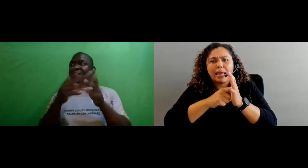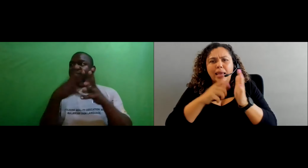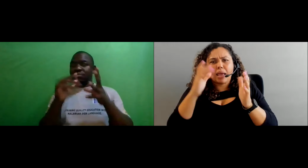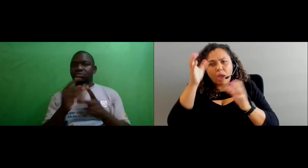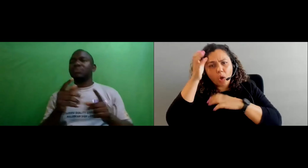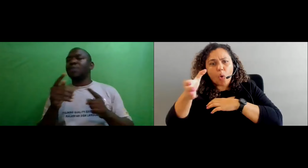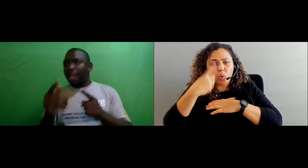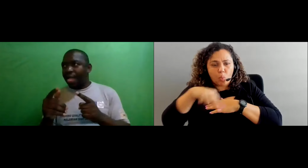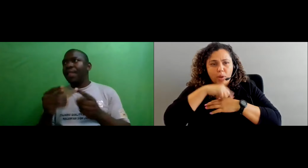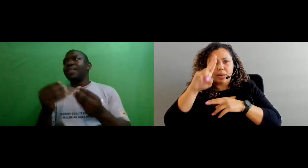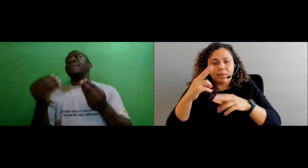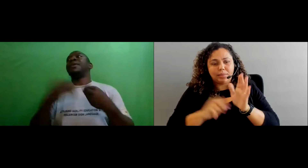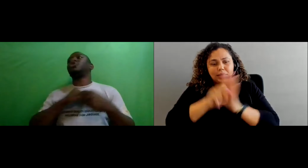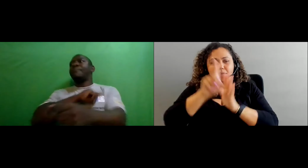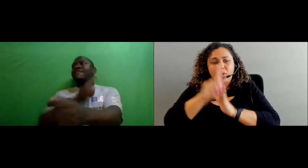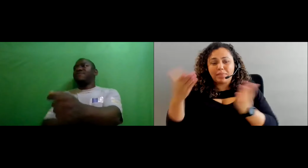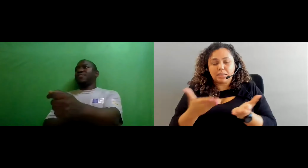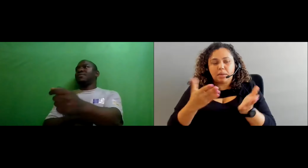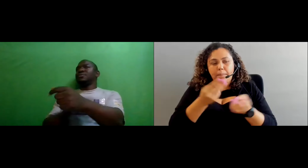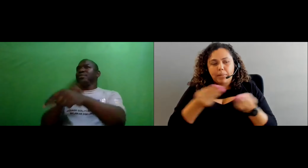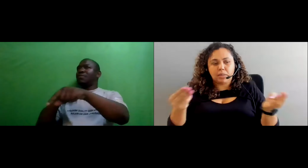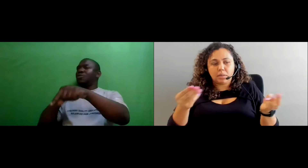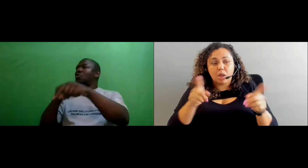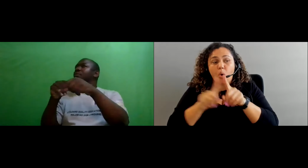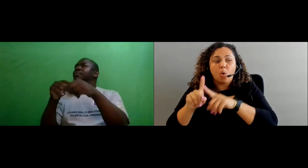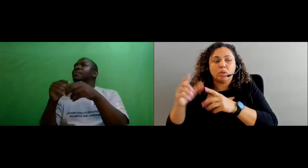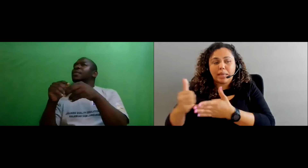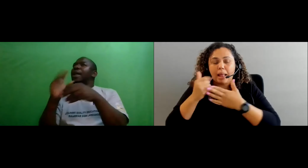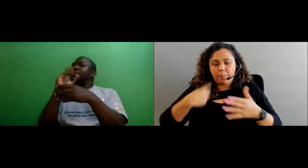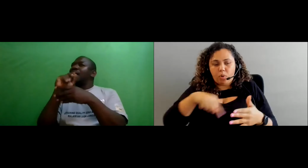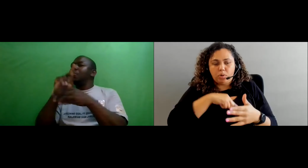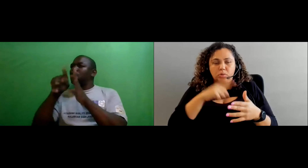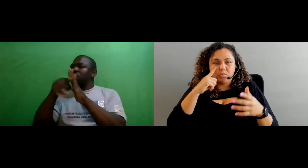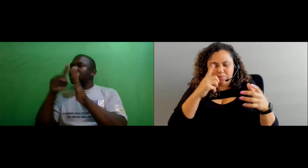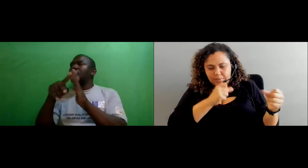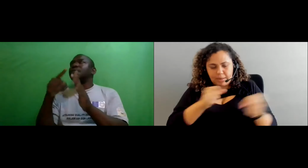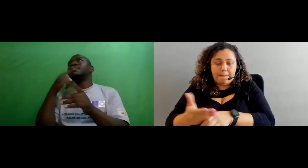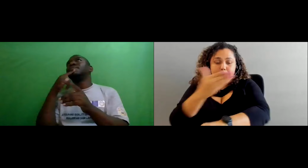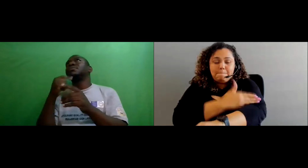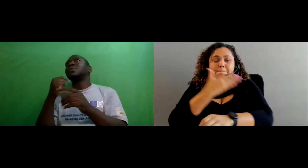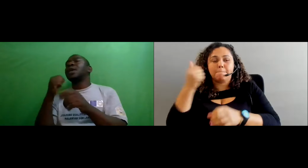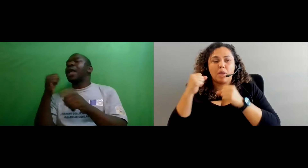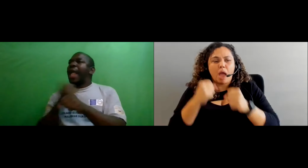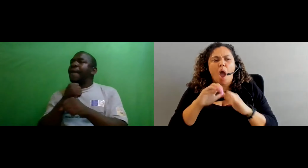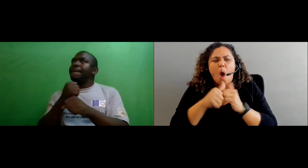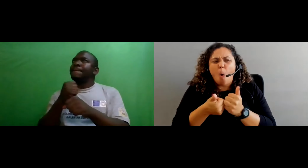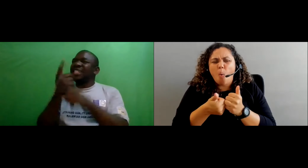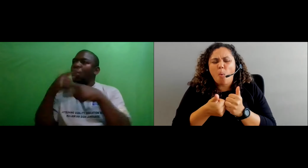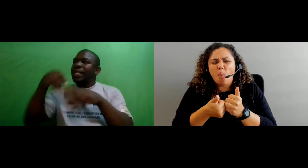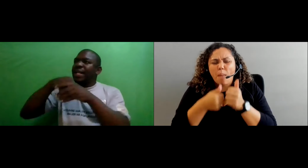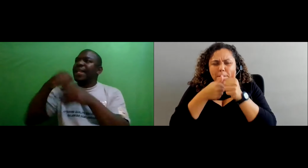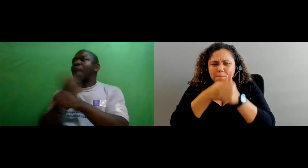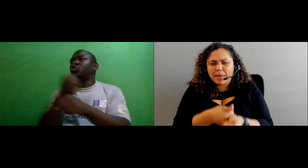that are needed to develop these materials. And it also helped us to be strengthened on how best